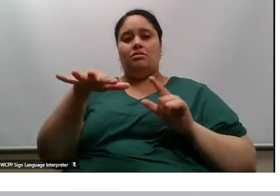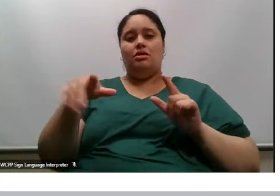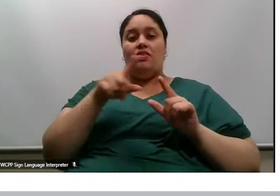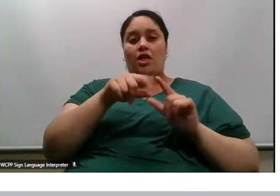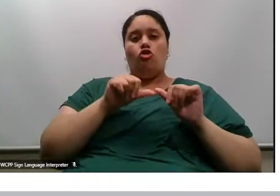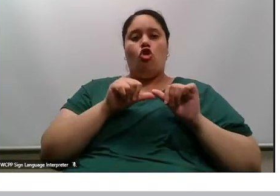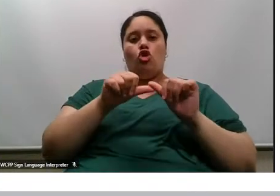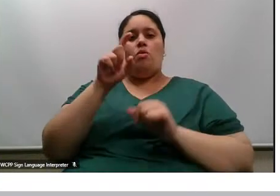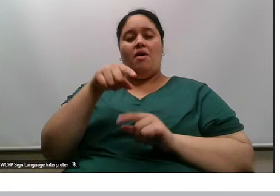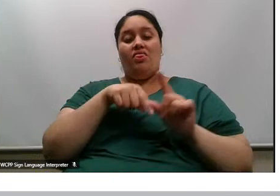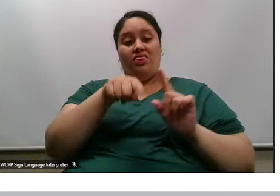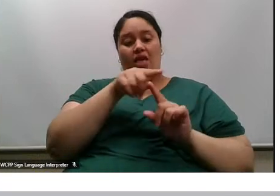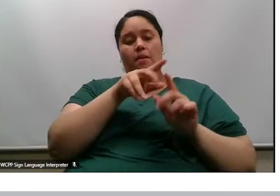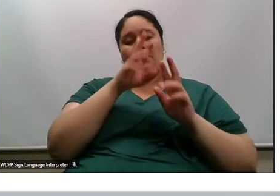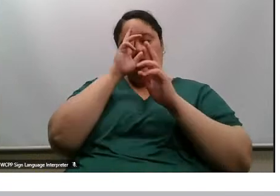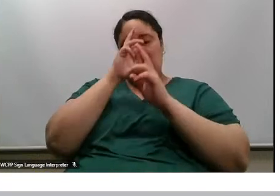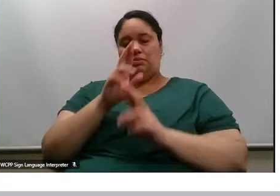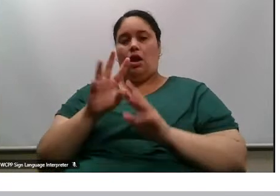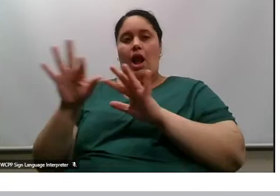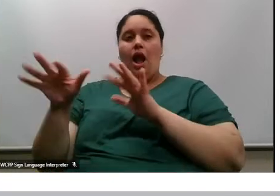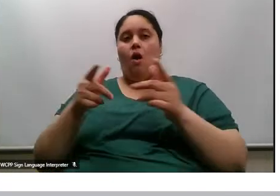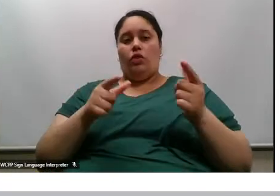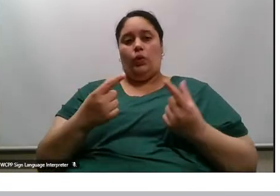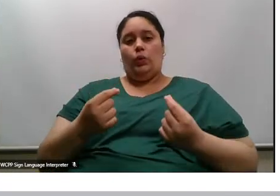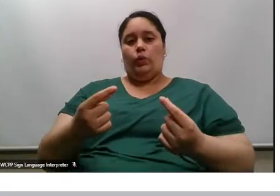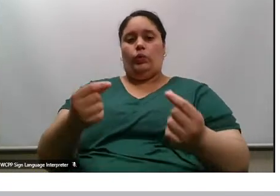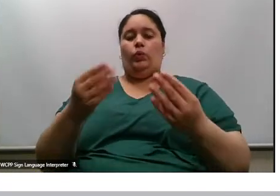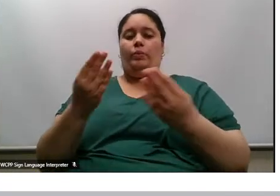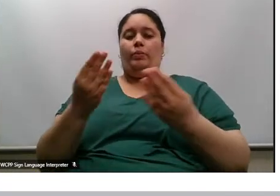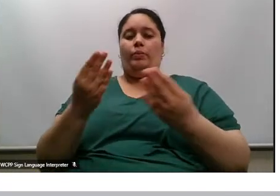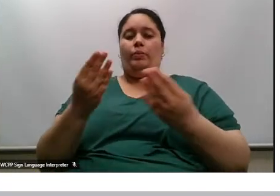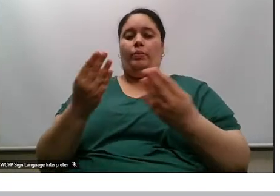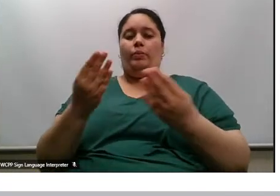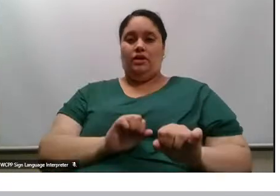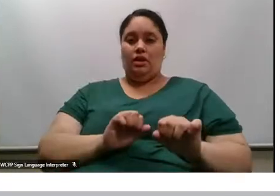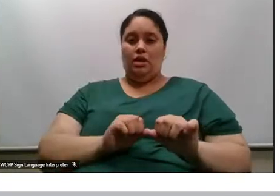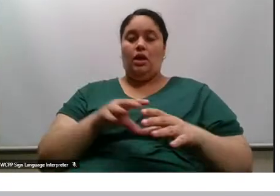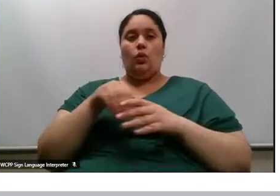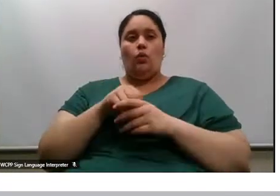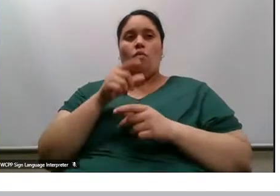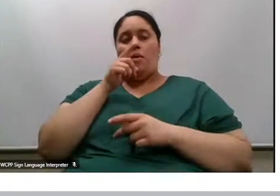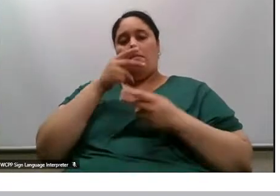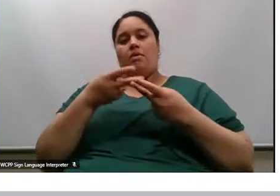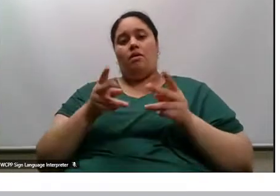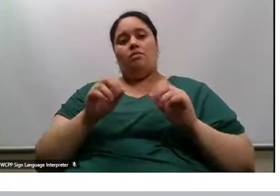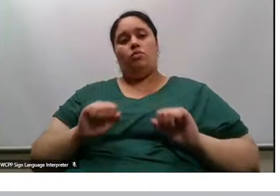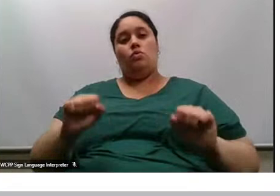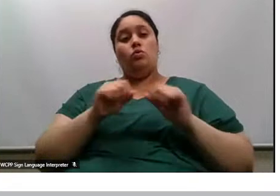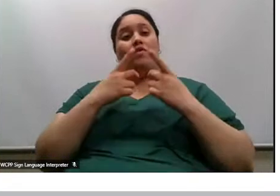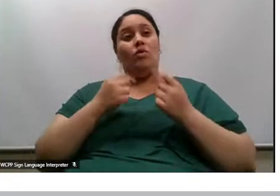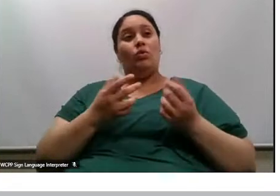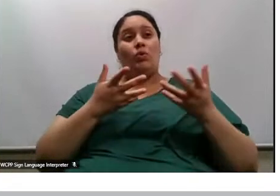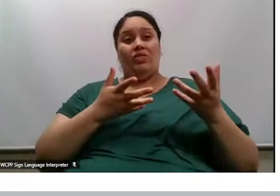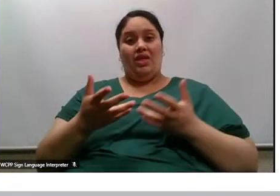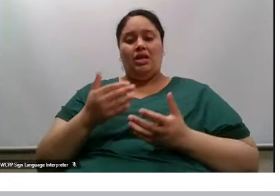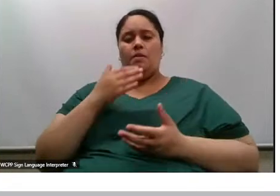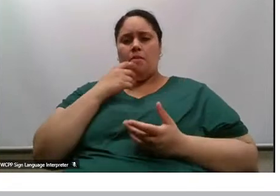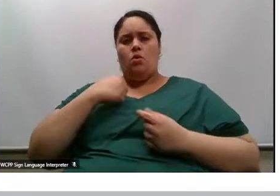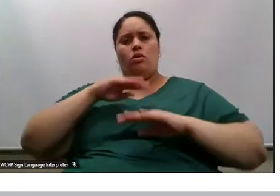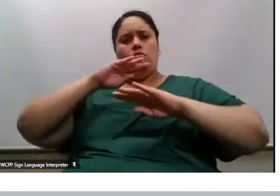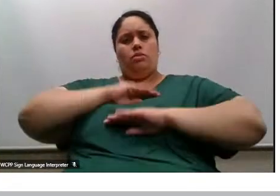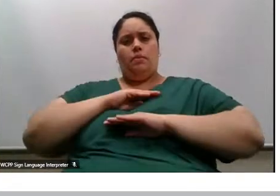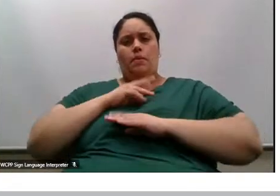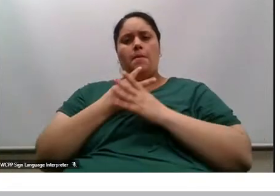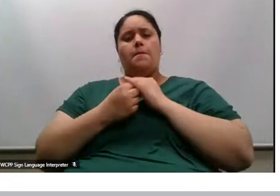they respect in the way in which they conduct their license and their business, public interest. So if that is done, then I think we satisfy